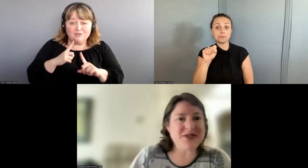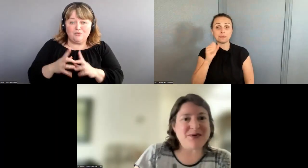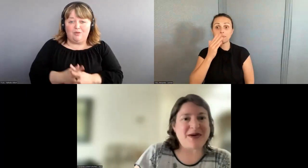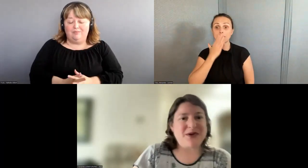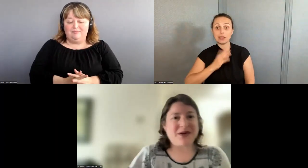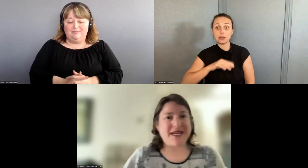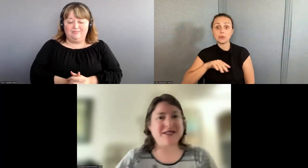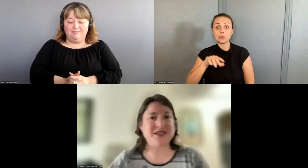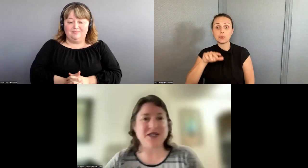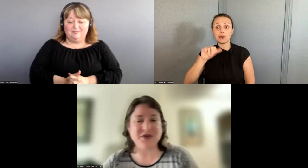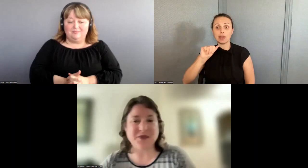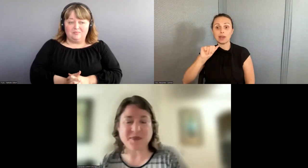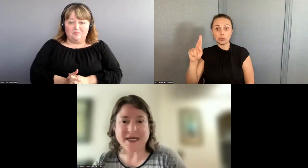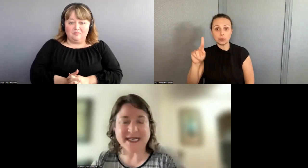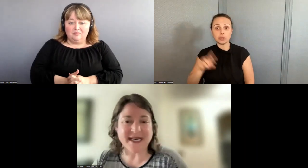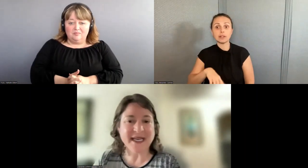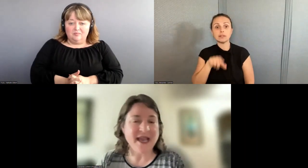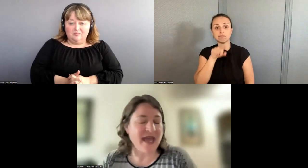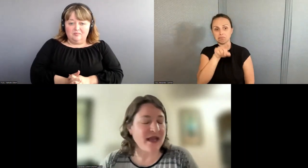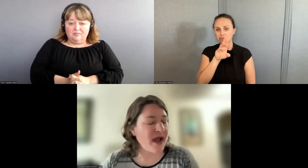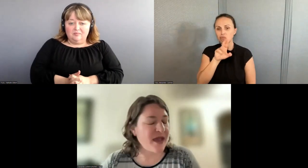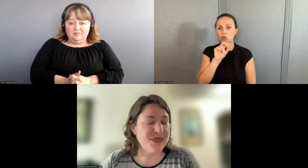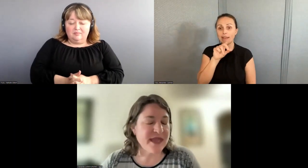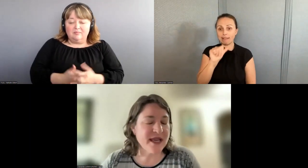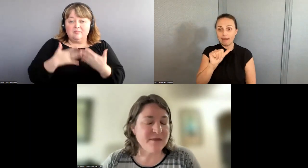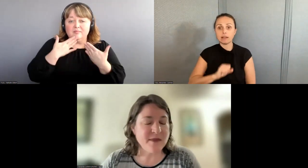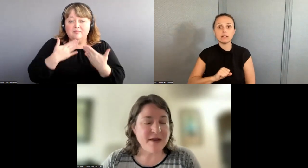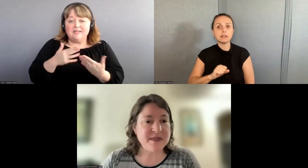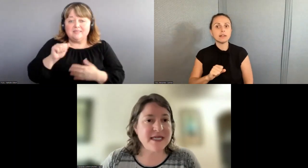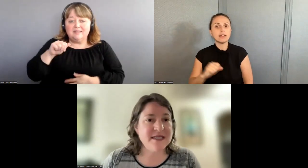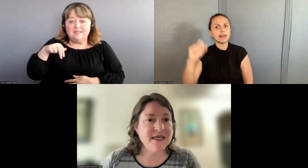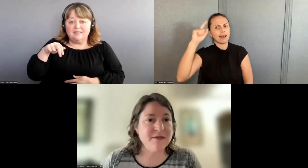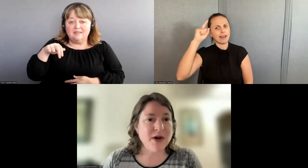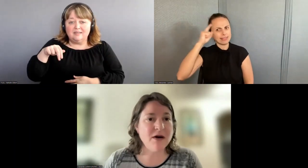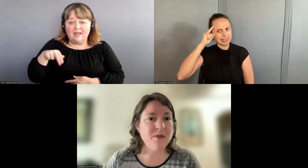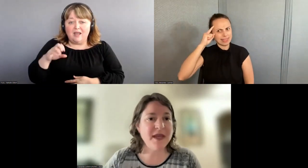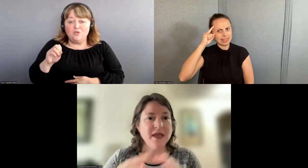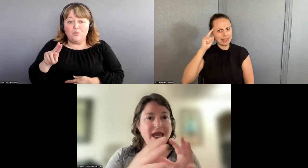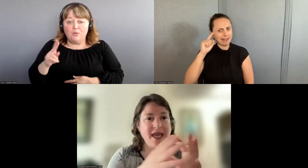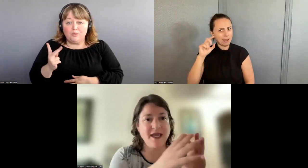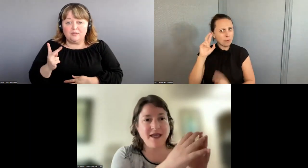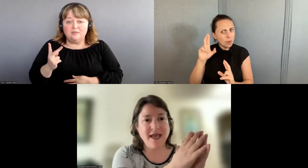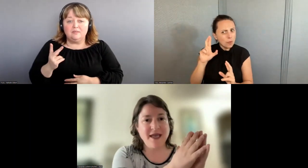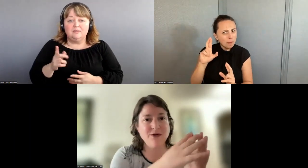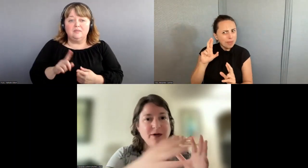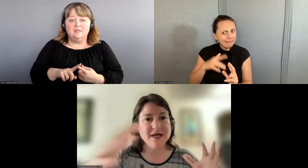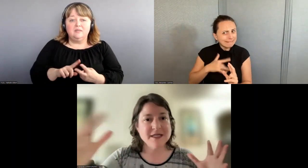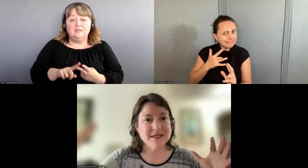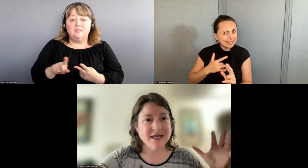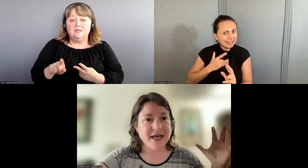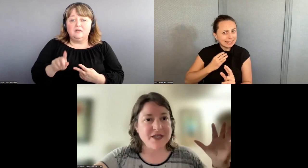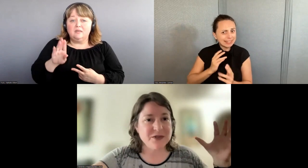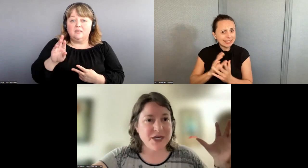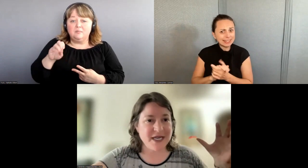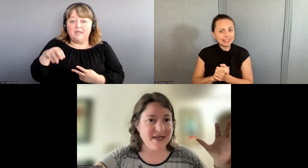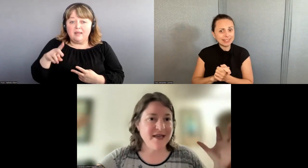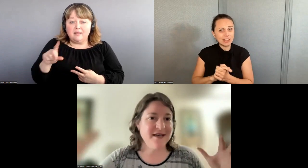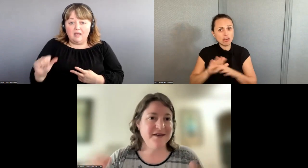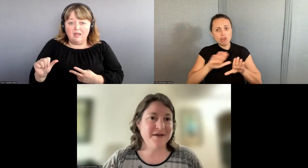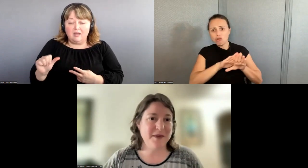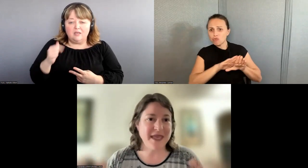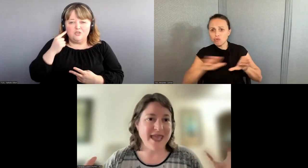to Anouk and to you, Brenda. And I think I'm sensing, I'm hoping a